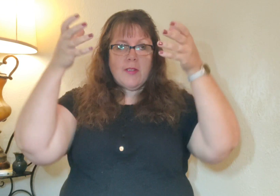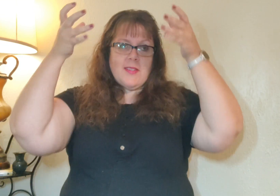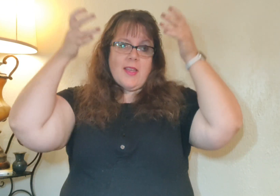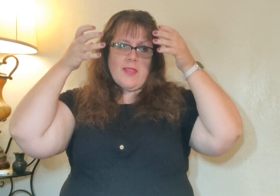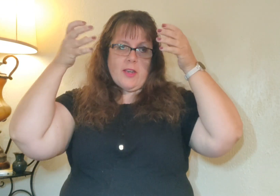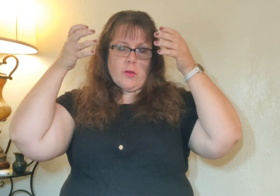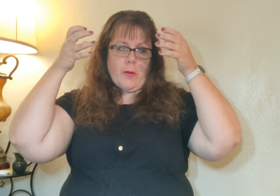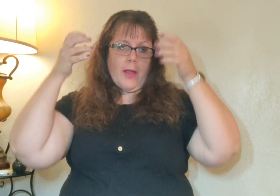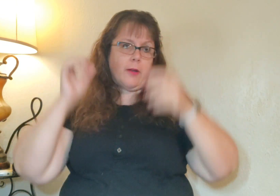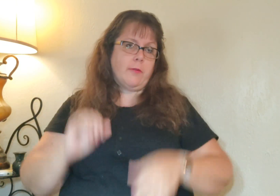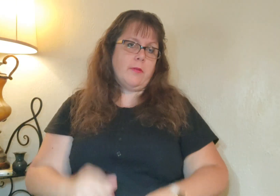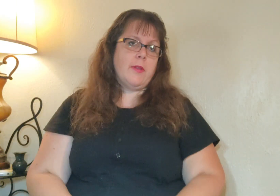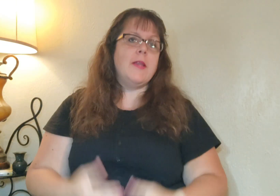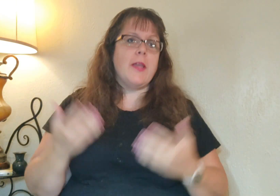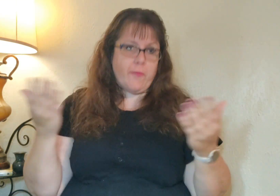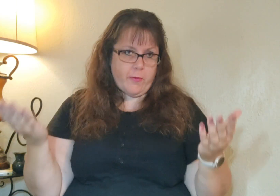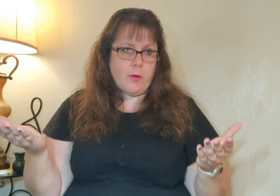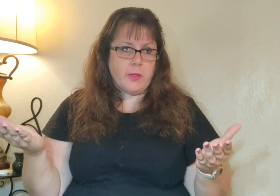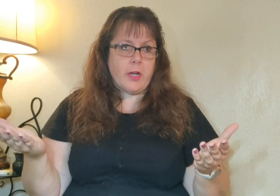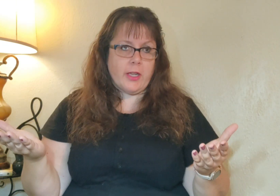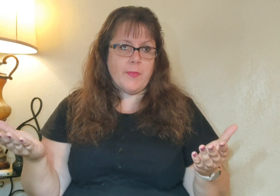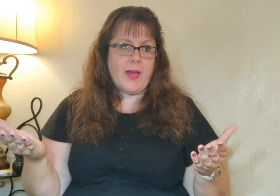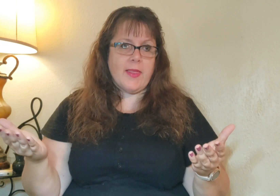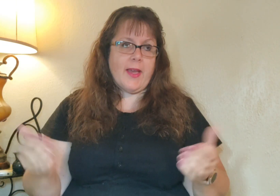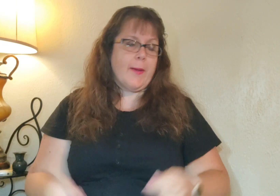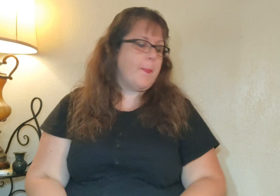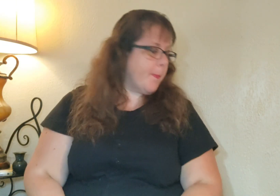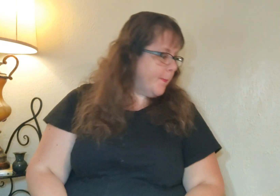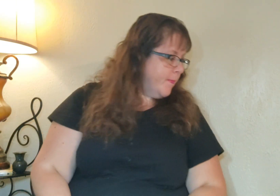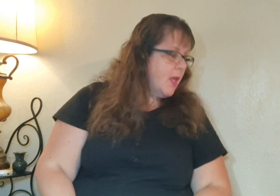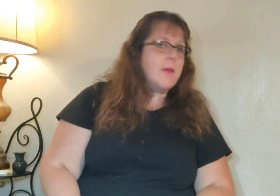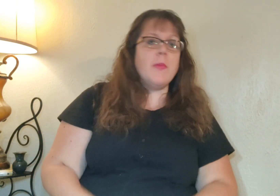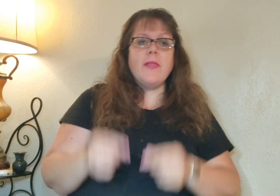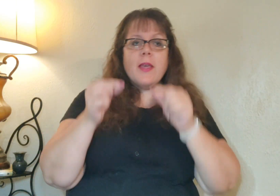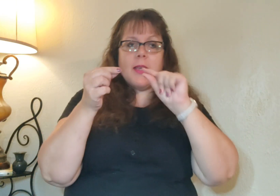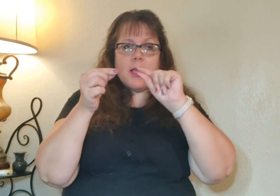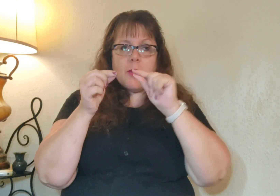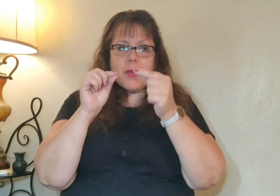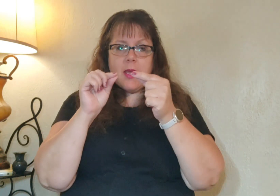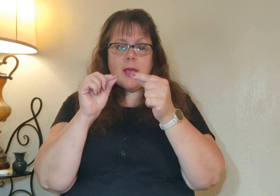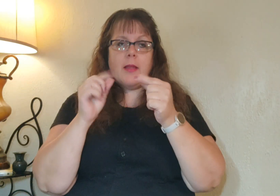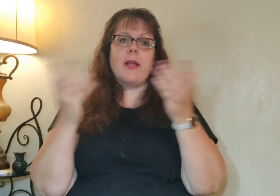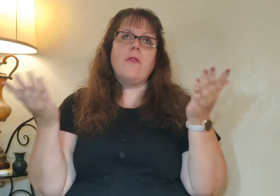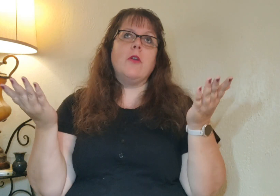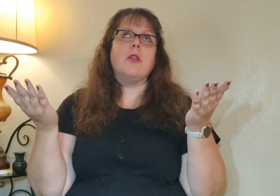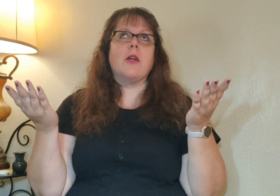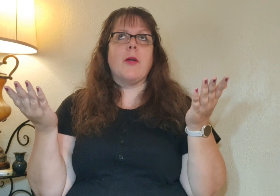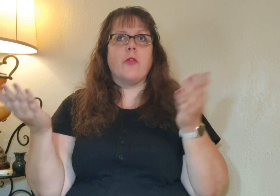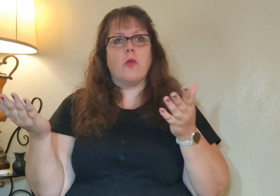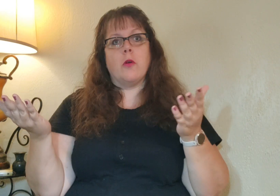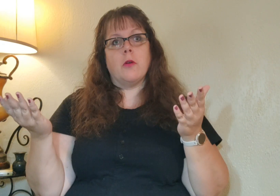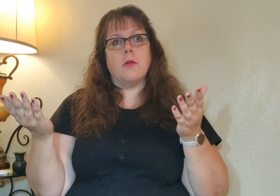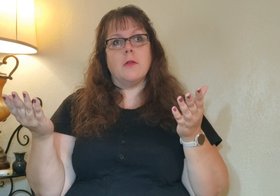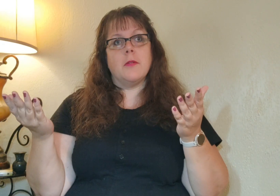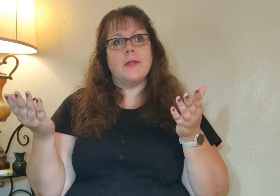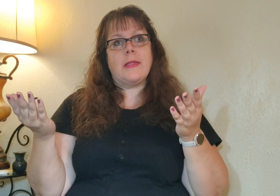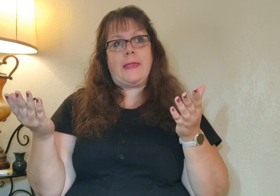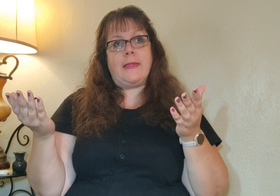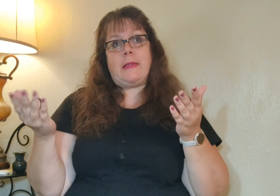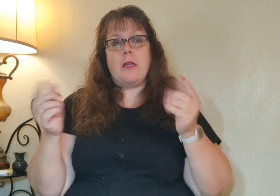thorns and then crown, if you were talking about that. But then it would be, like if you were talking about thorns in